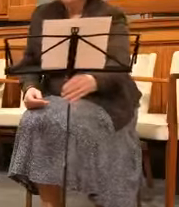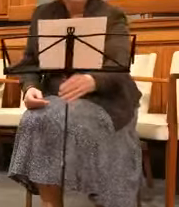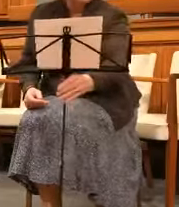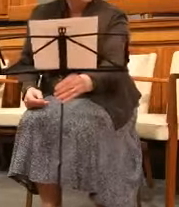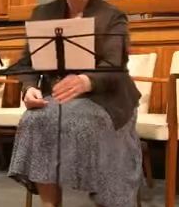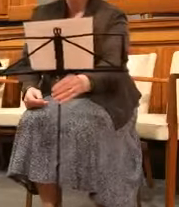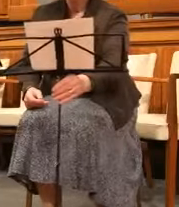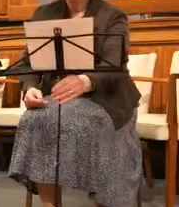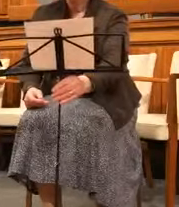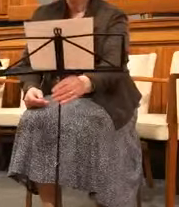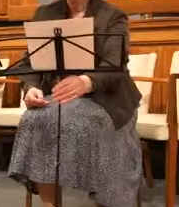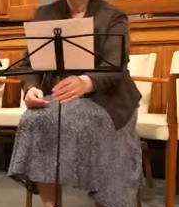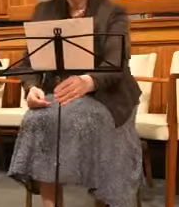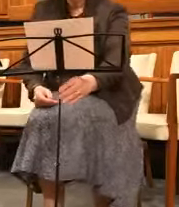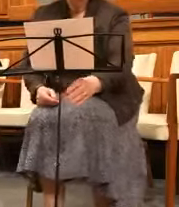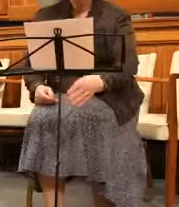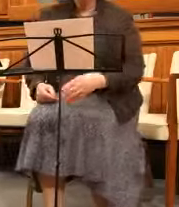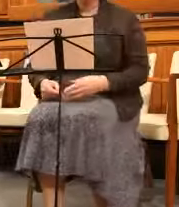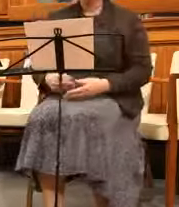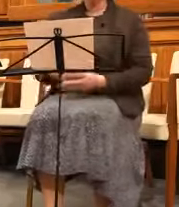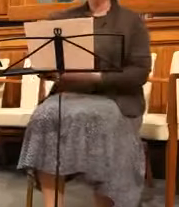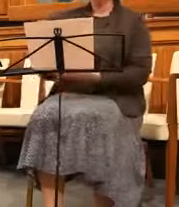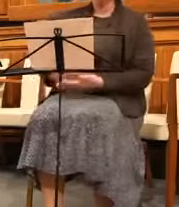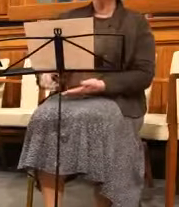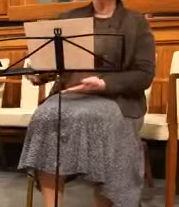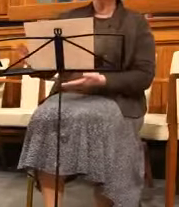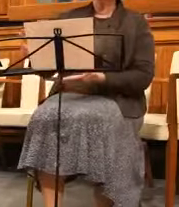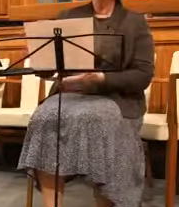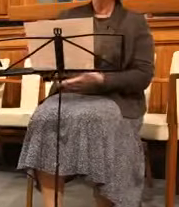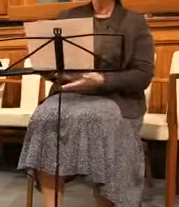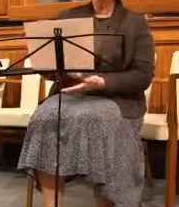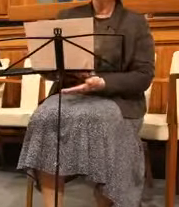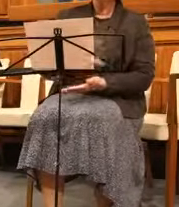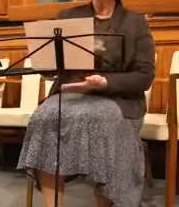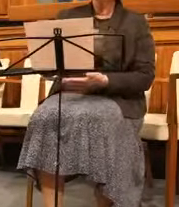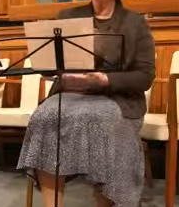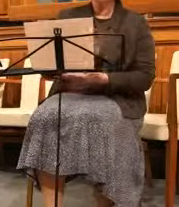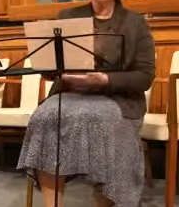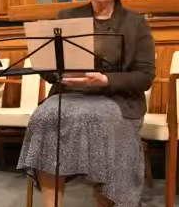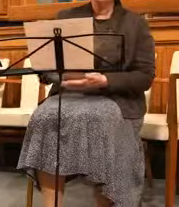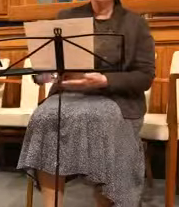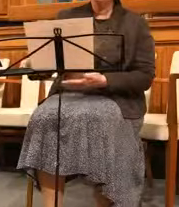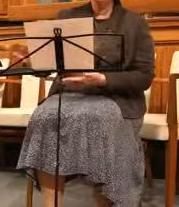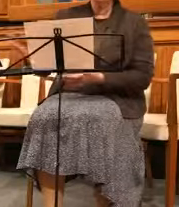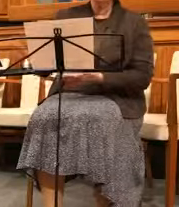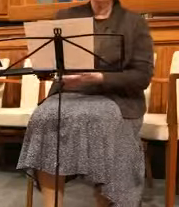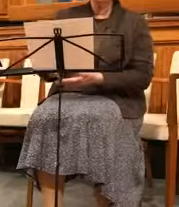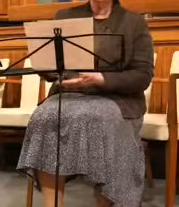Thank you.